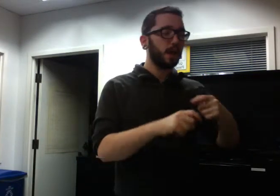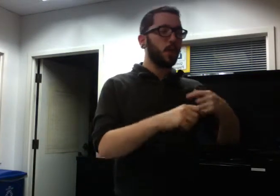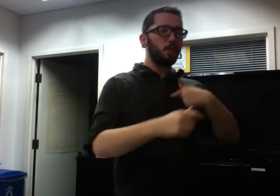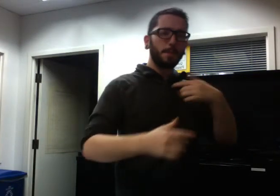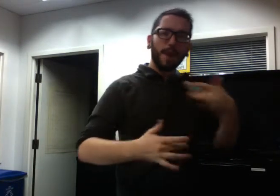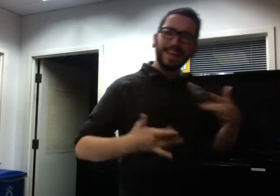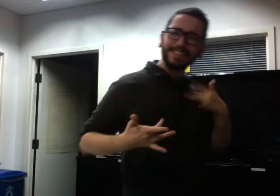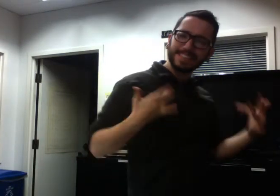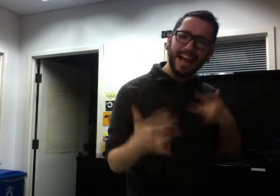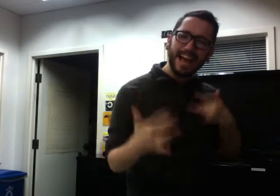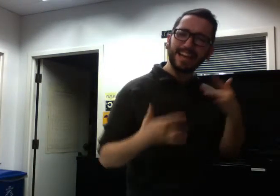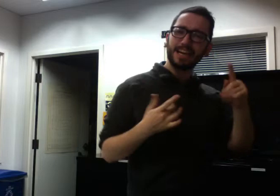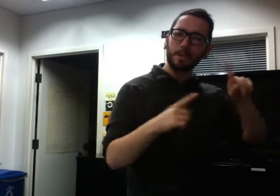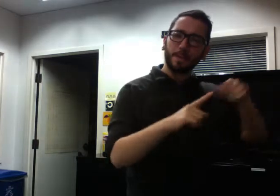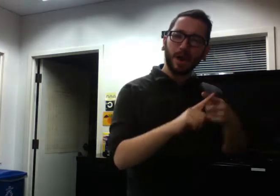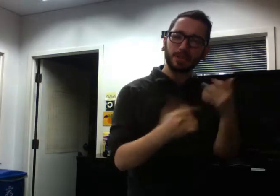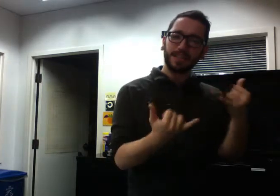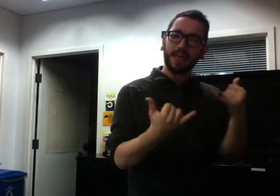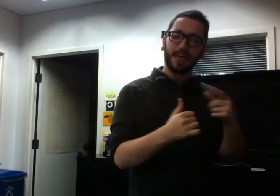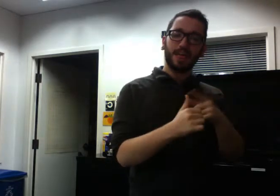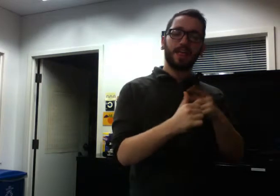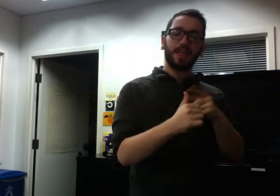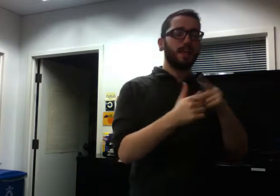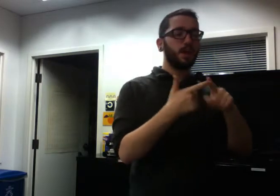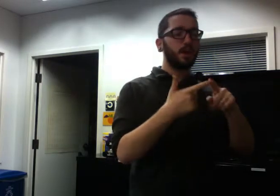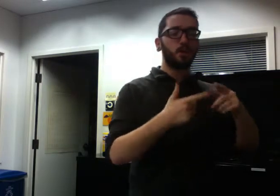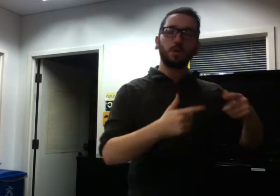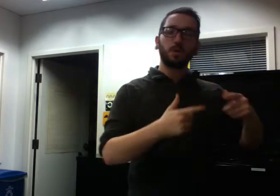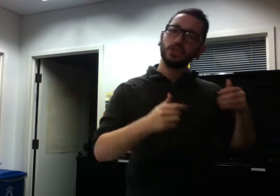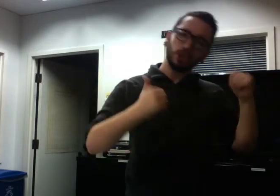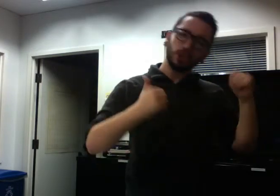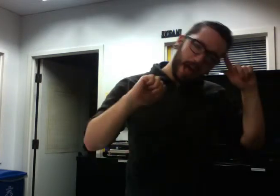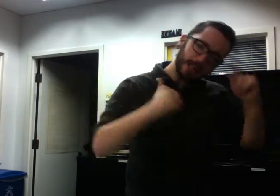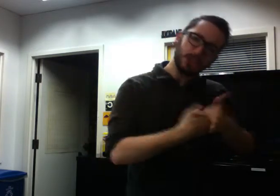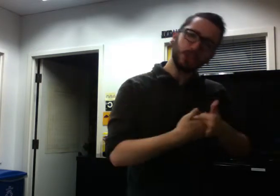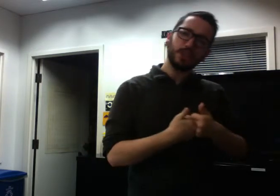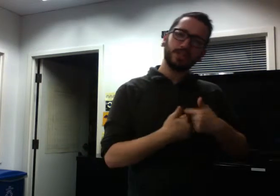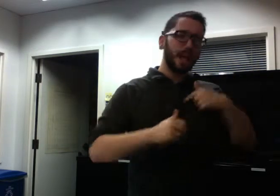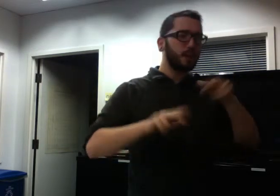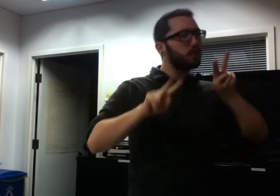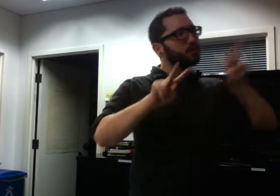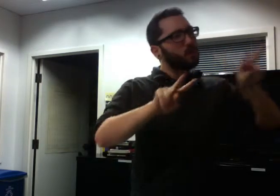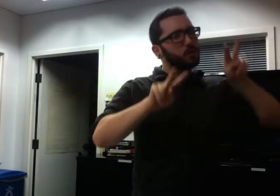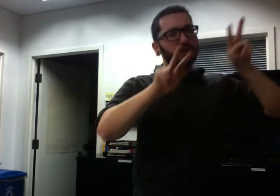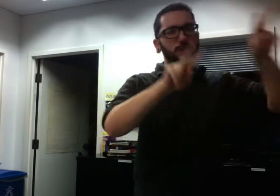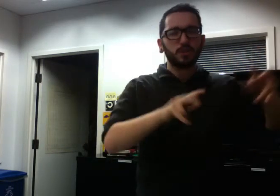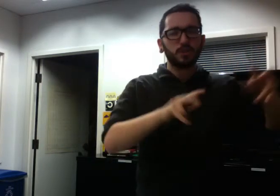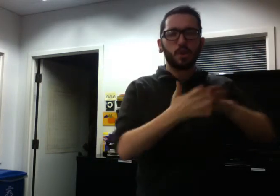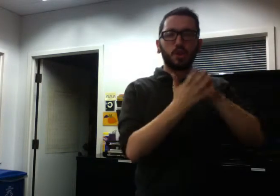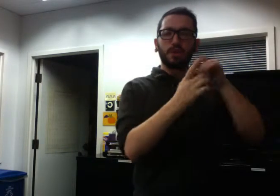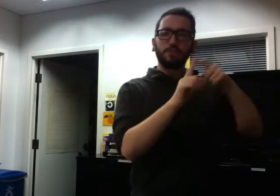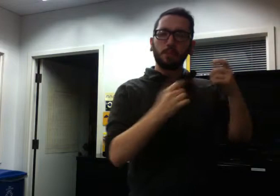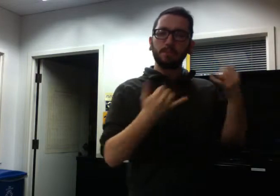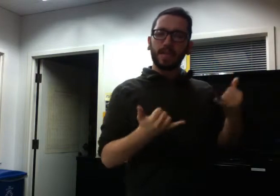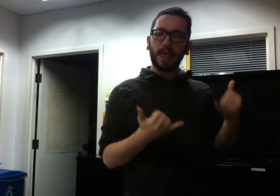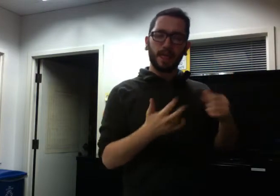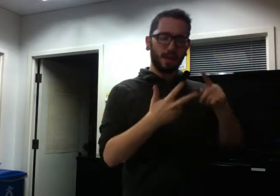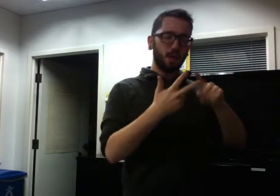excited about today? What challenges can I look forward to learning from today? What new